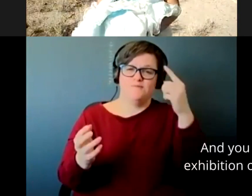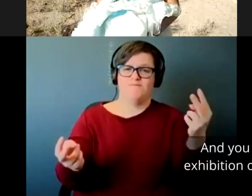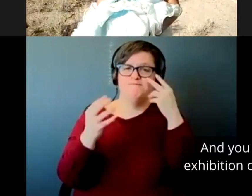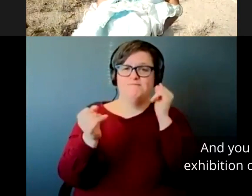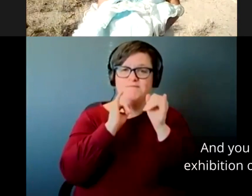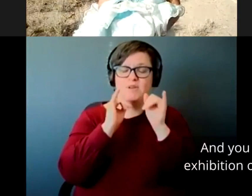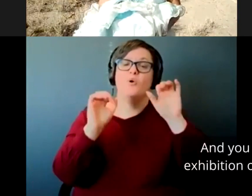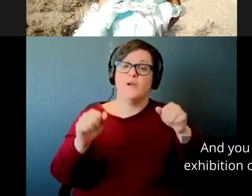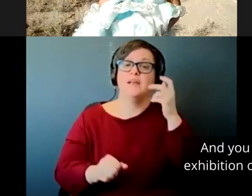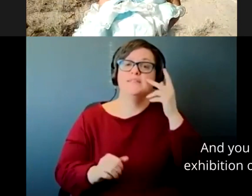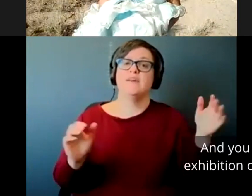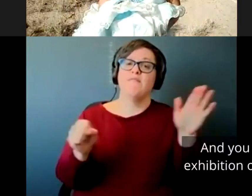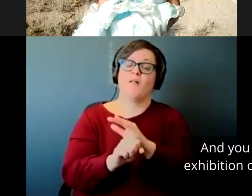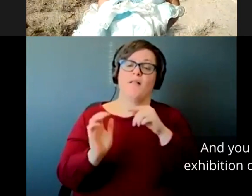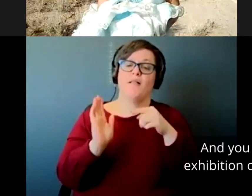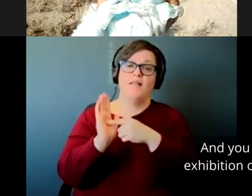exhibition online at